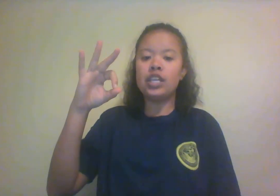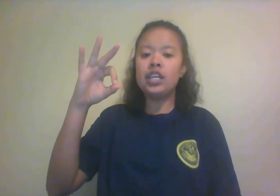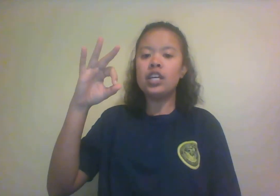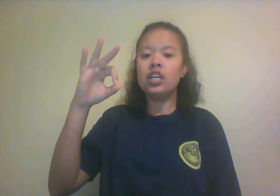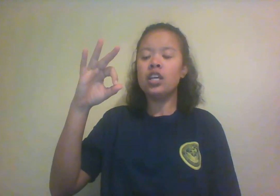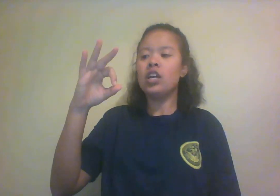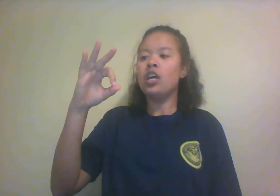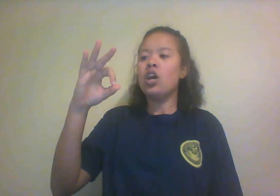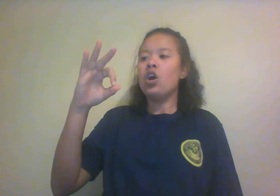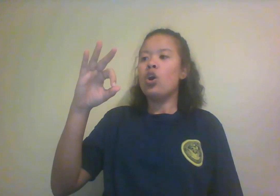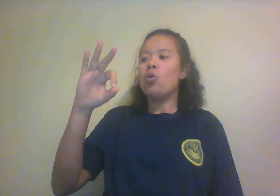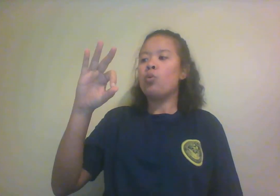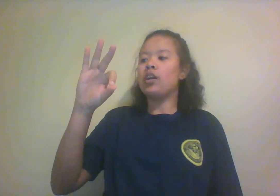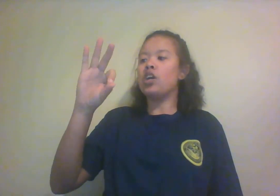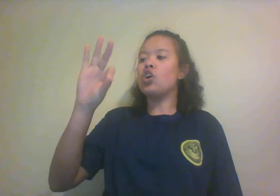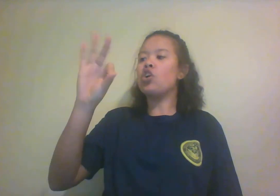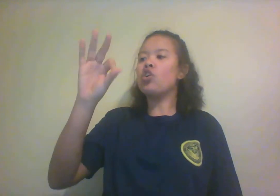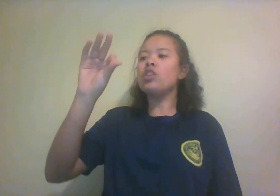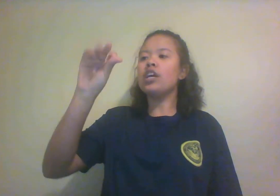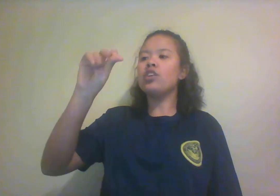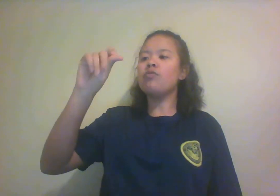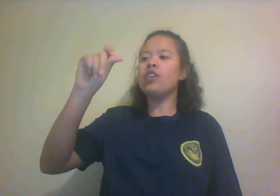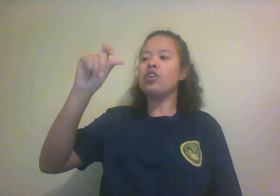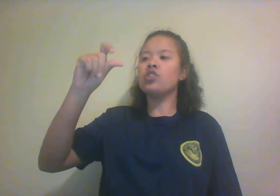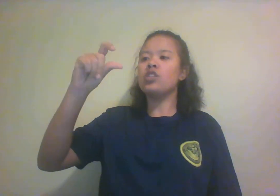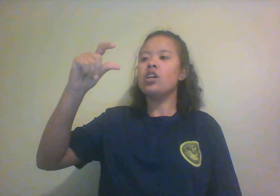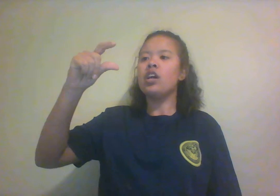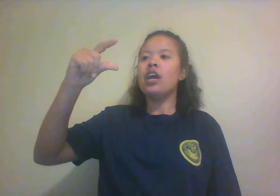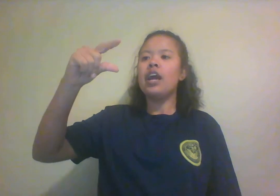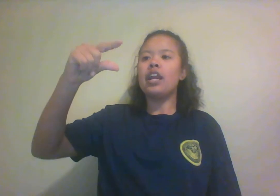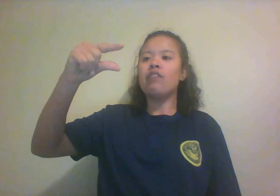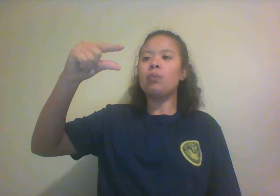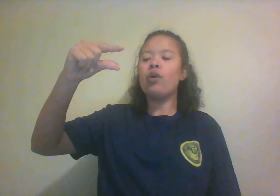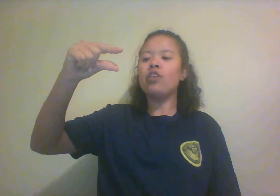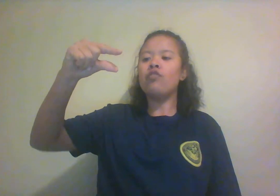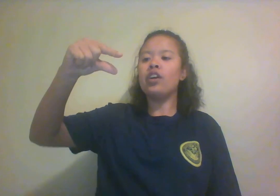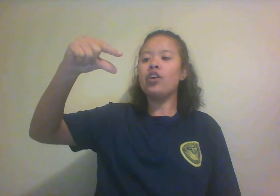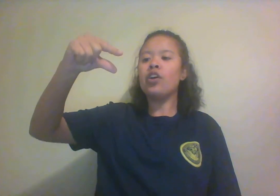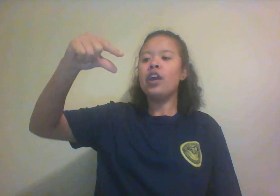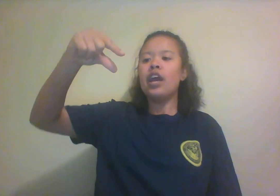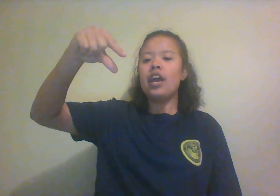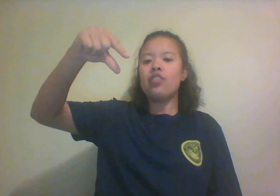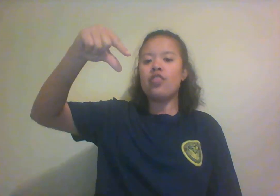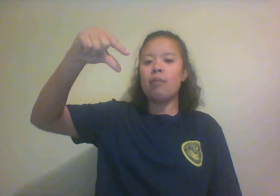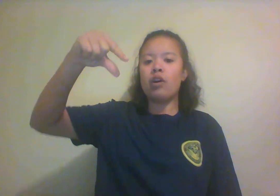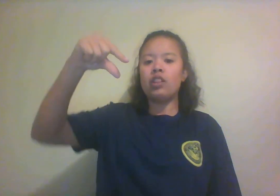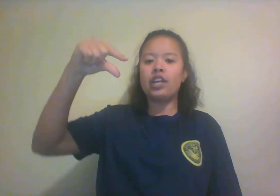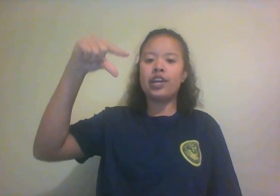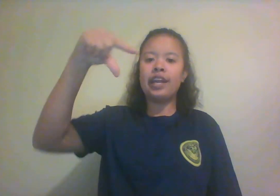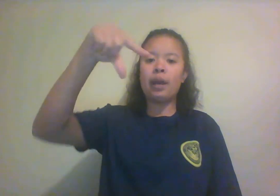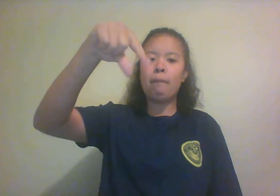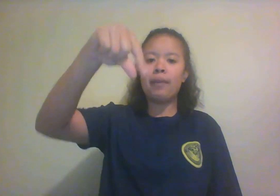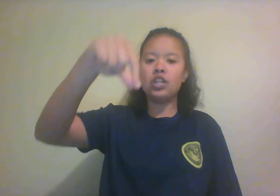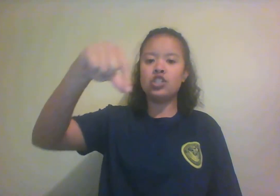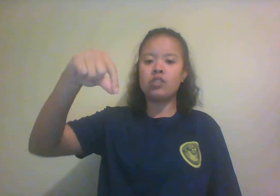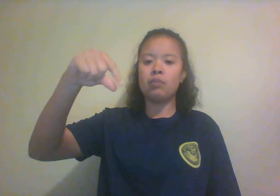G, we're going to curl the other fingers and have your pointer finger and thumb out, like you're getting a pinch of something,